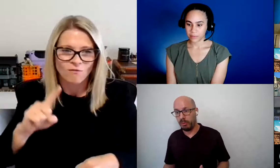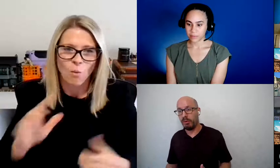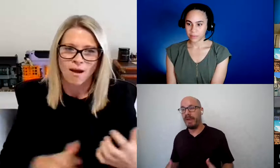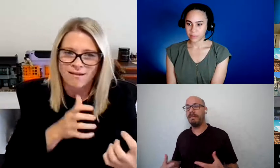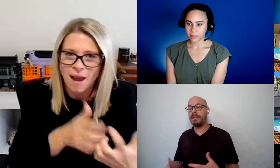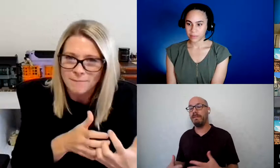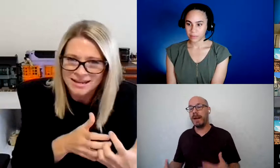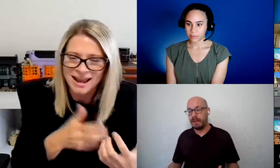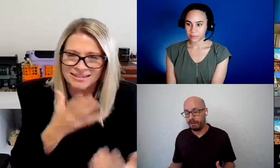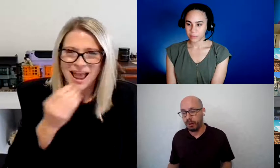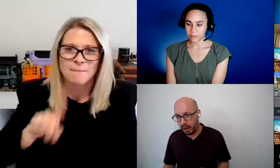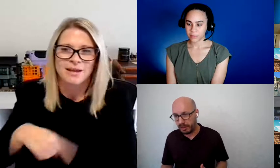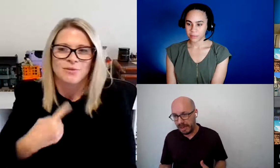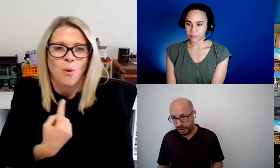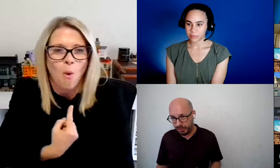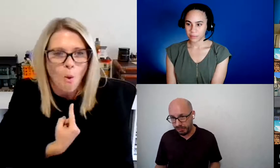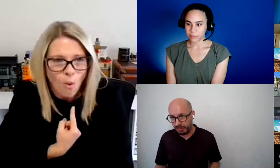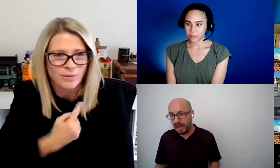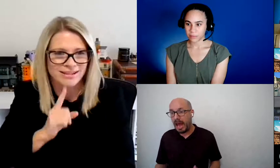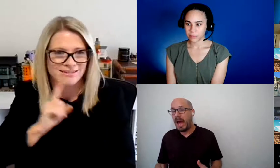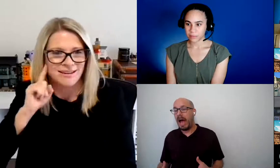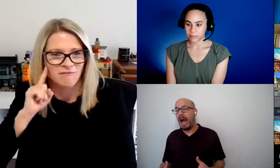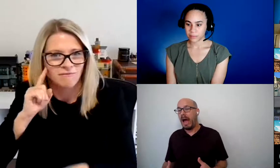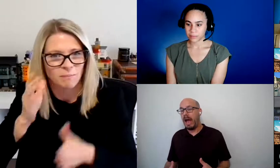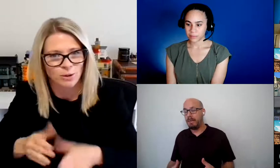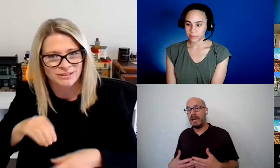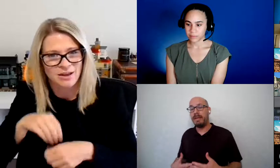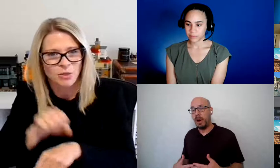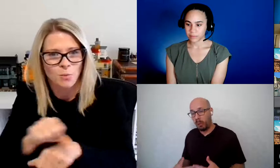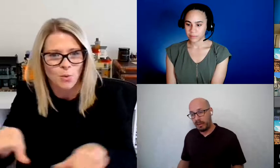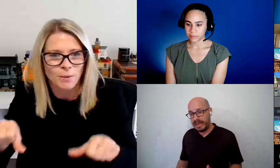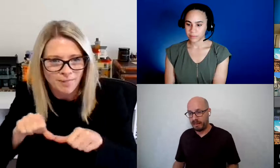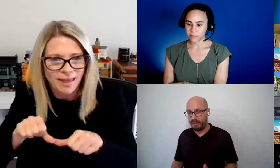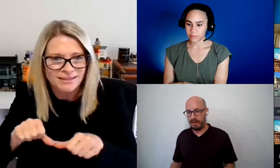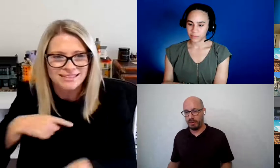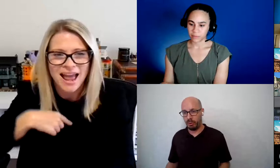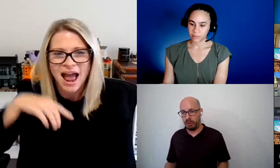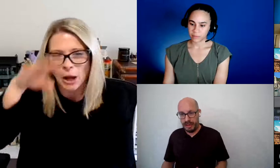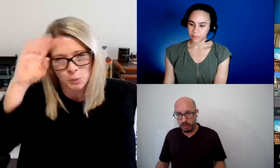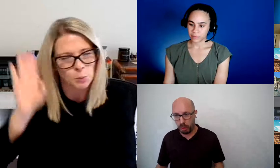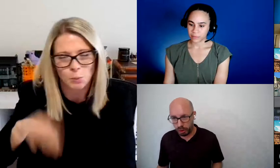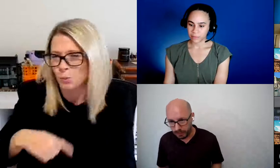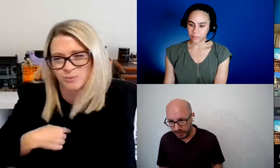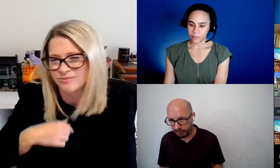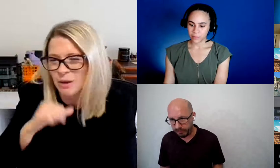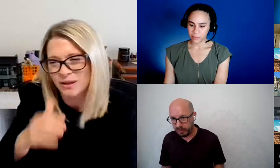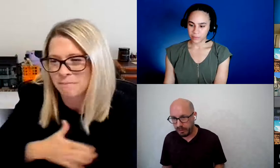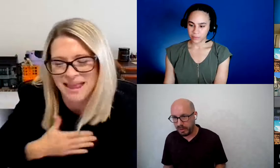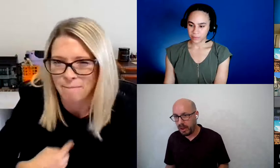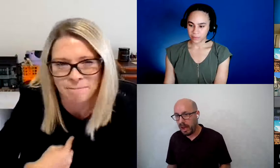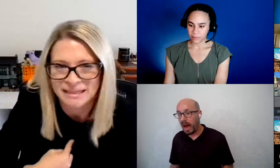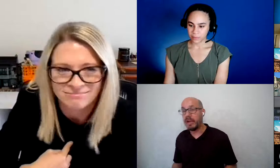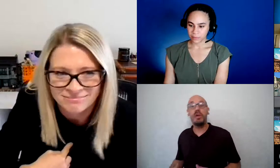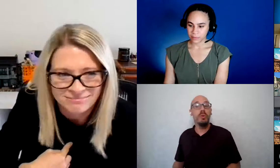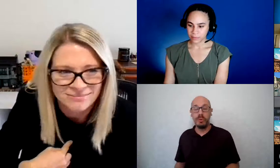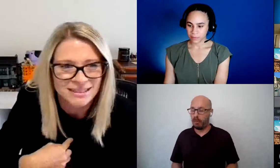fear was having to fight for accommodations and being the only deaf individual in the workplace. I knew